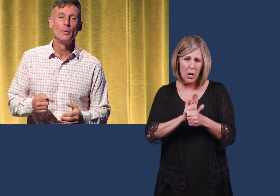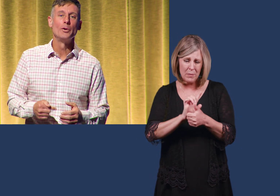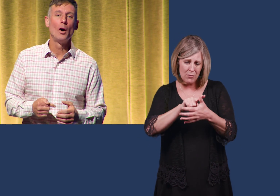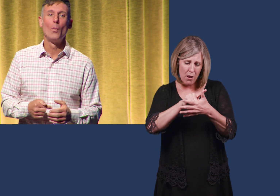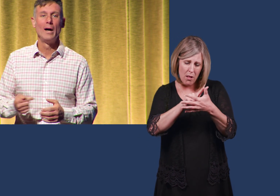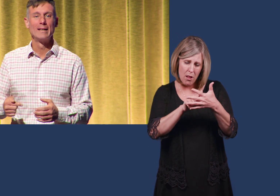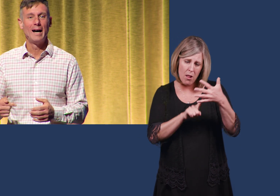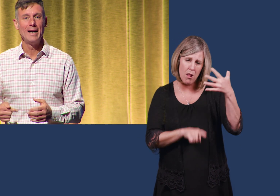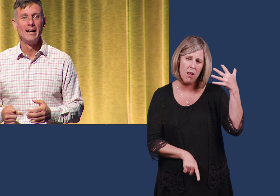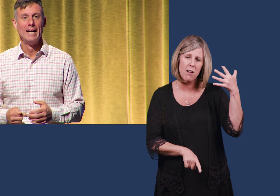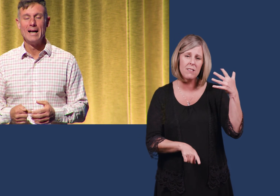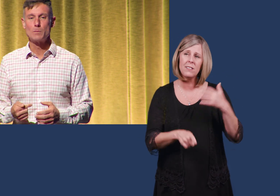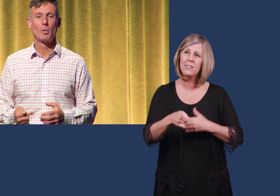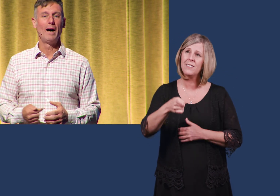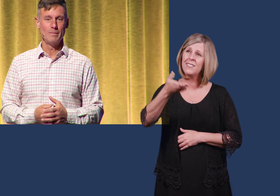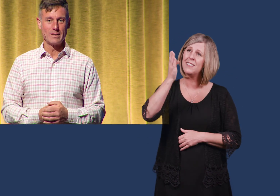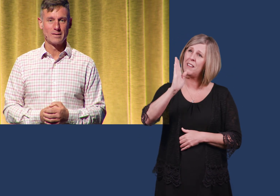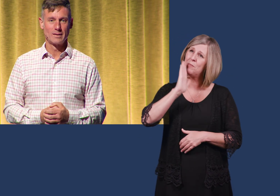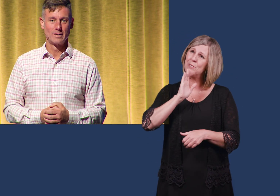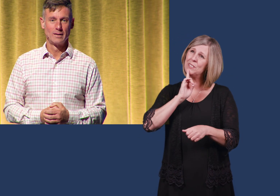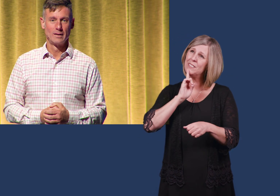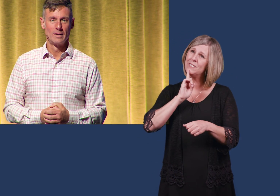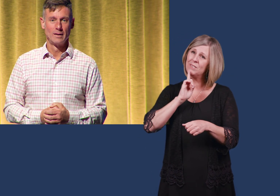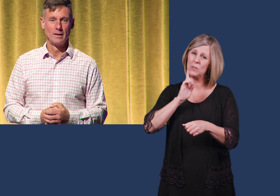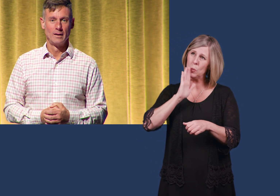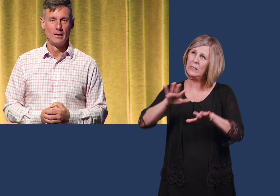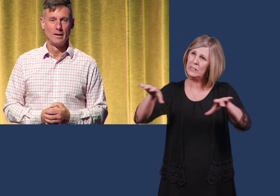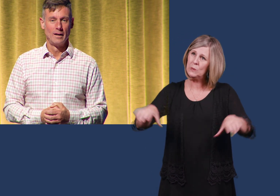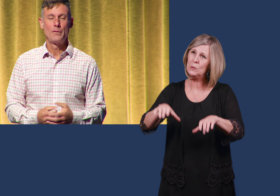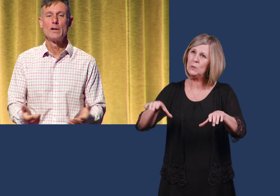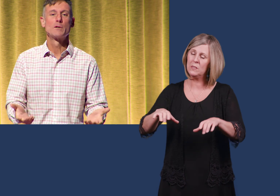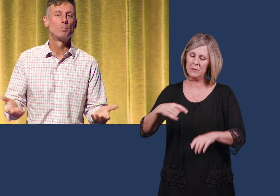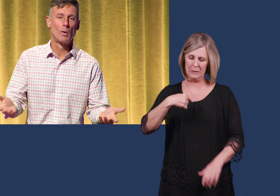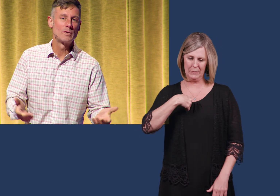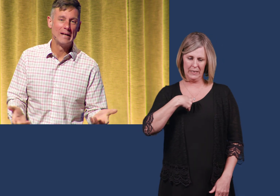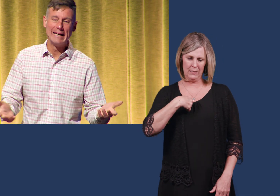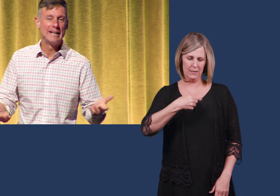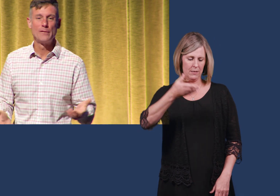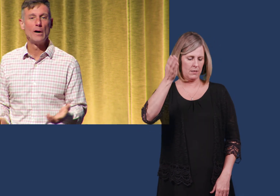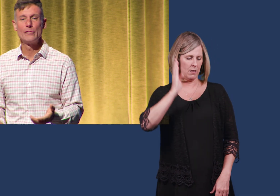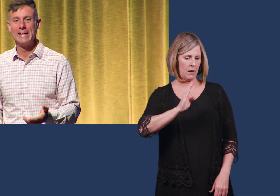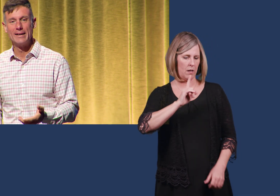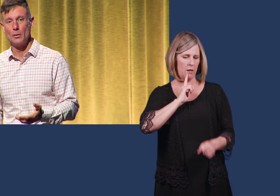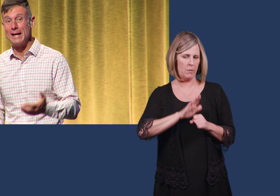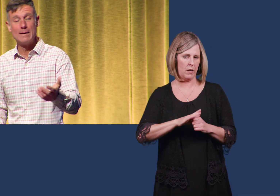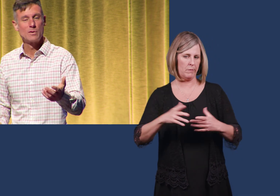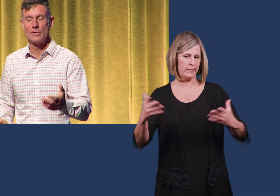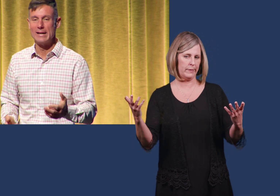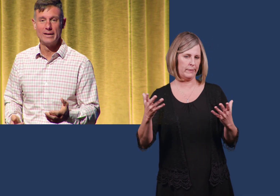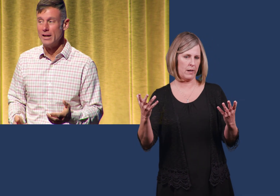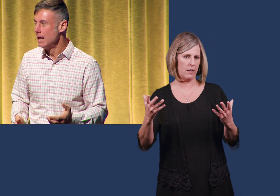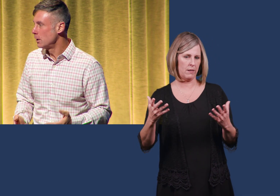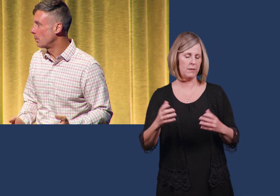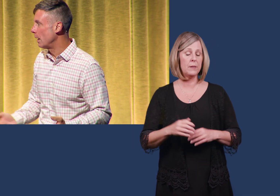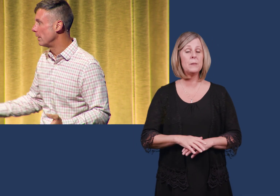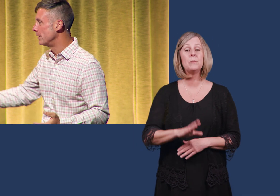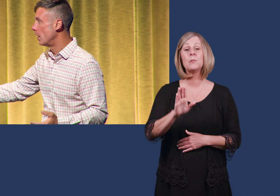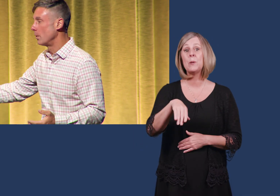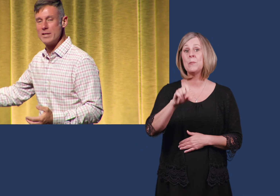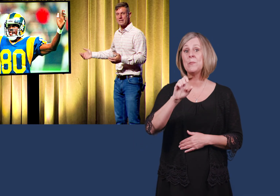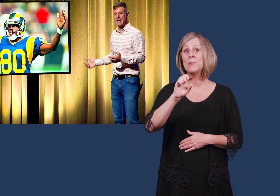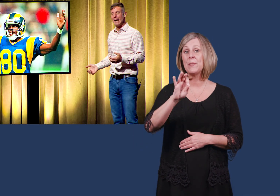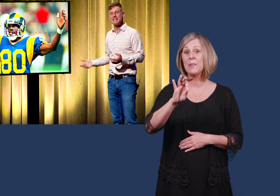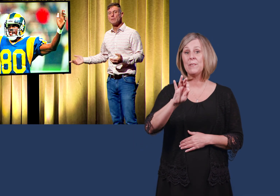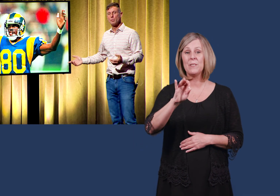We don't know what God has promised. If you're a sports fan, NFL fan, a Rams fan, you probably